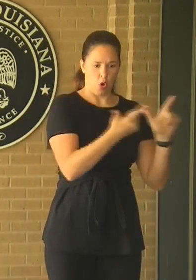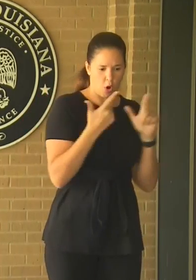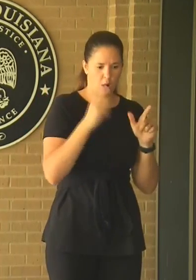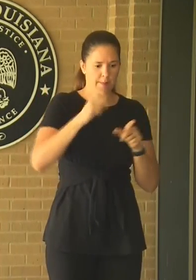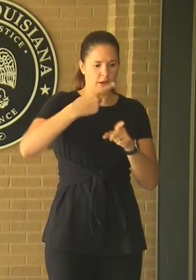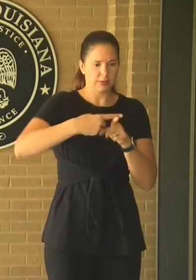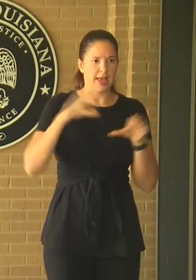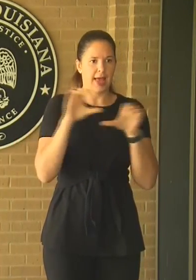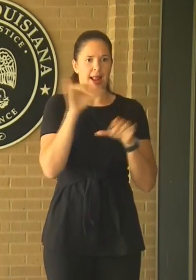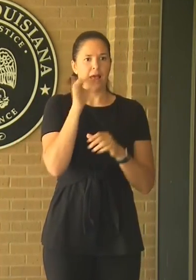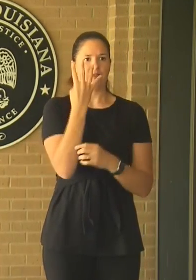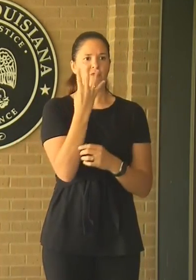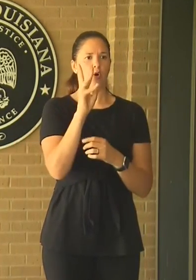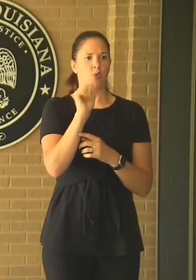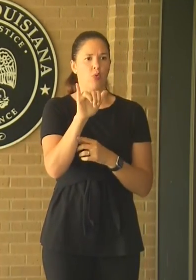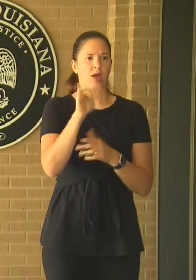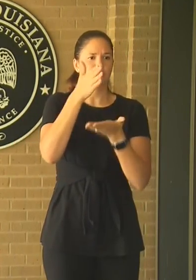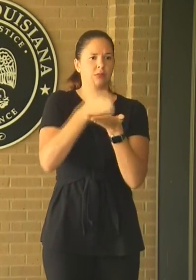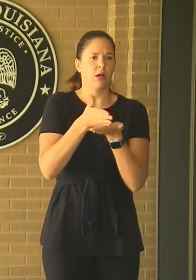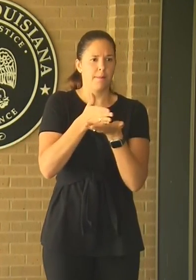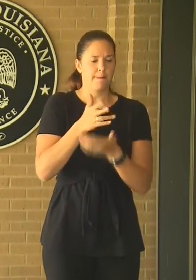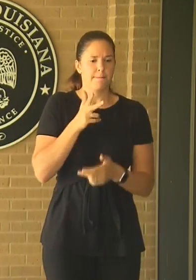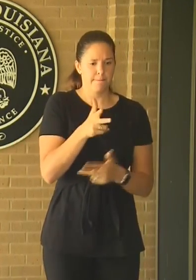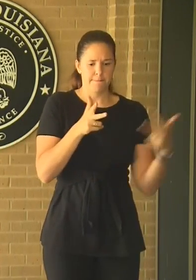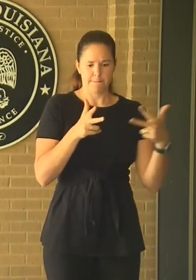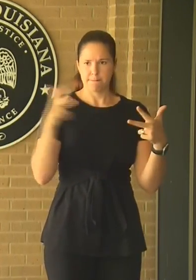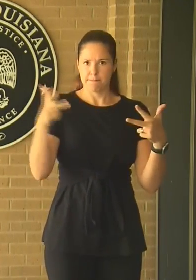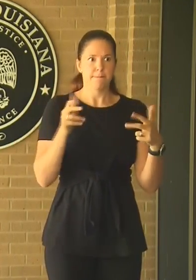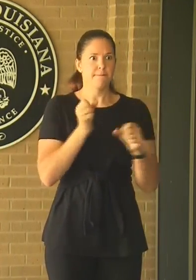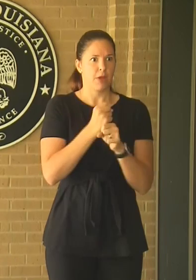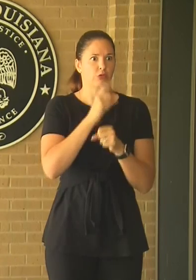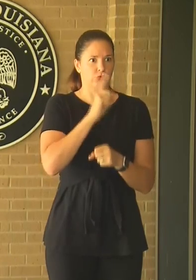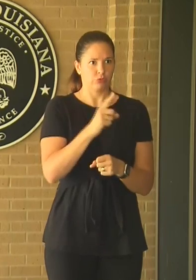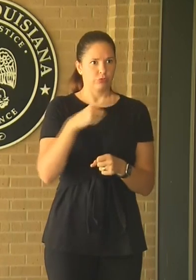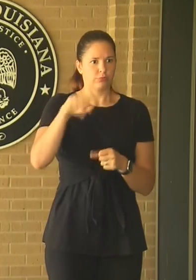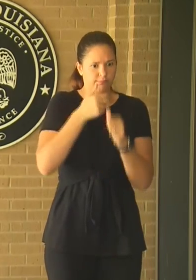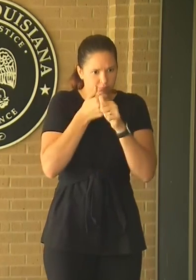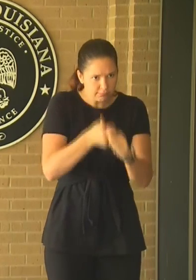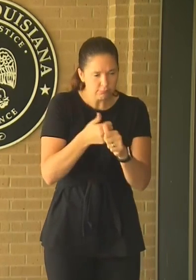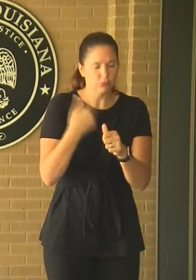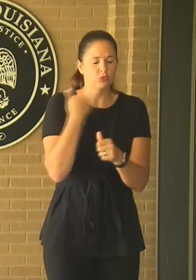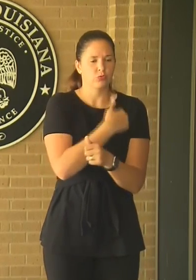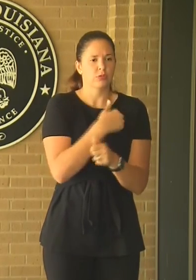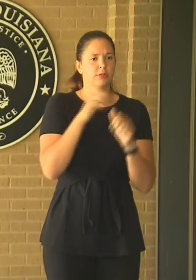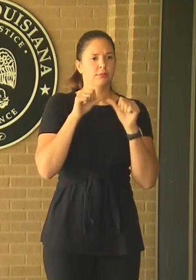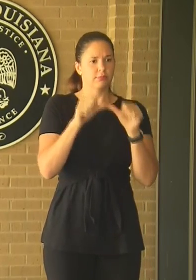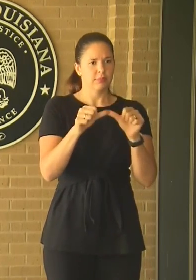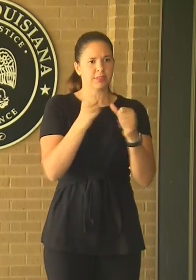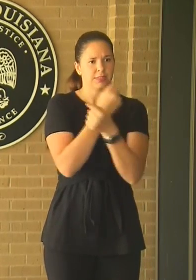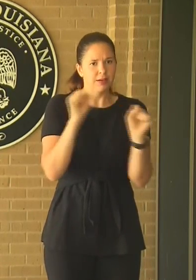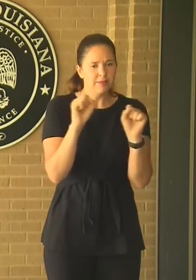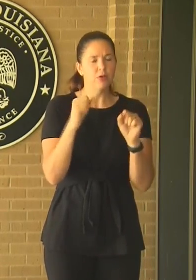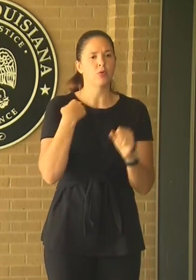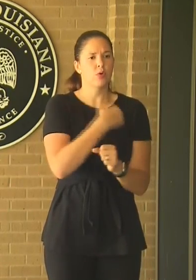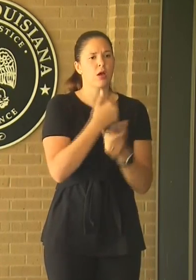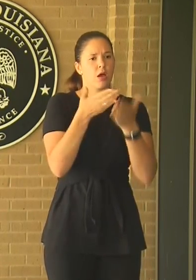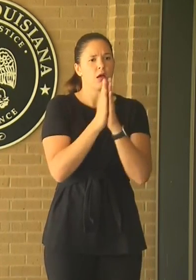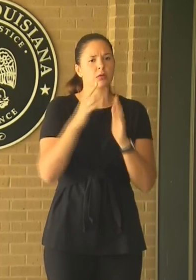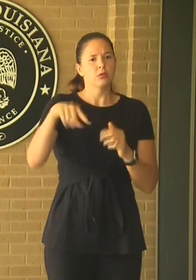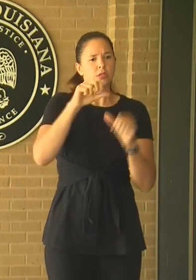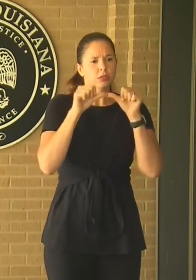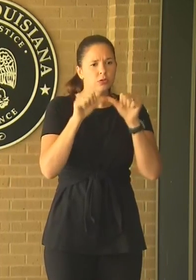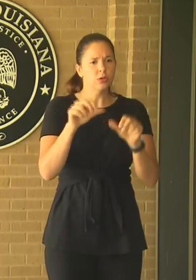as a four-way stop. So please make sure that you do that so that we can be safe. We also ask you to continue